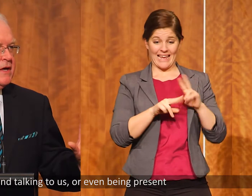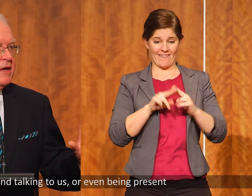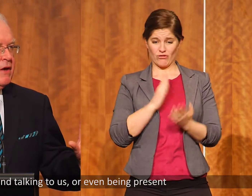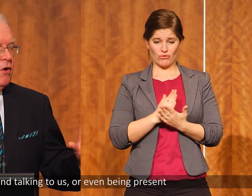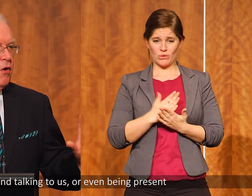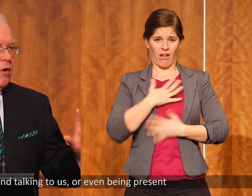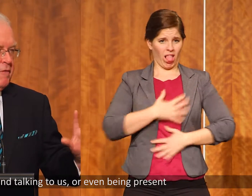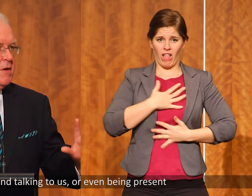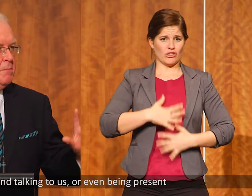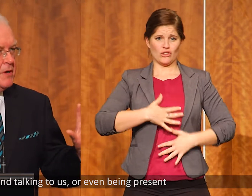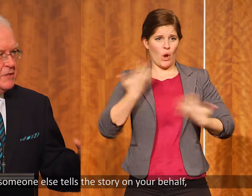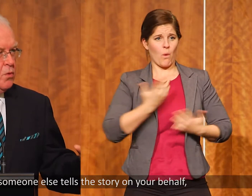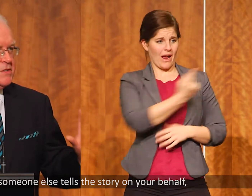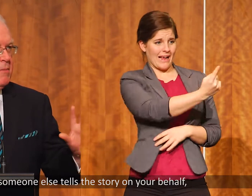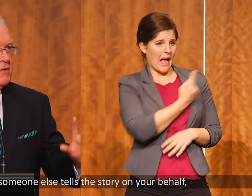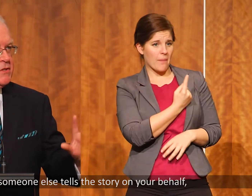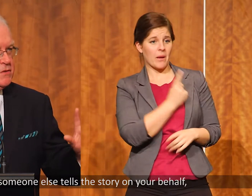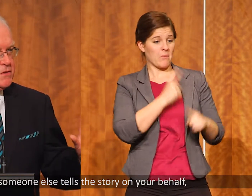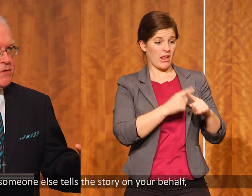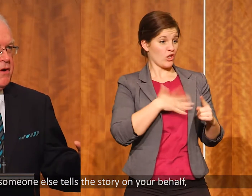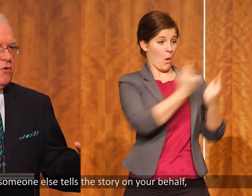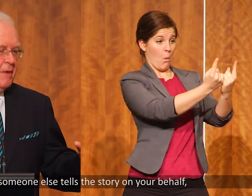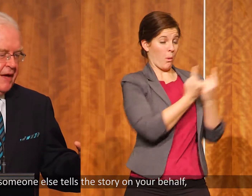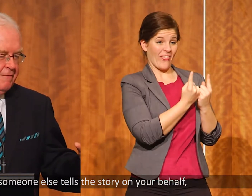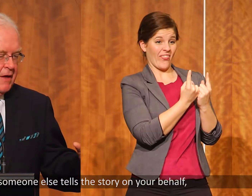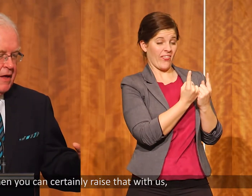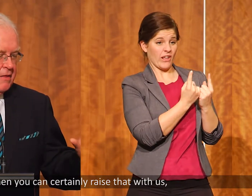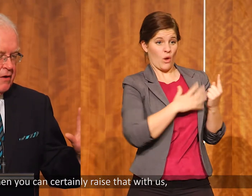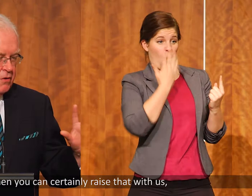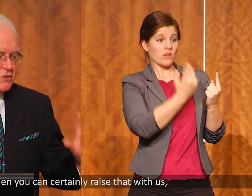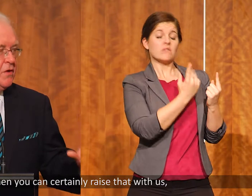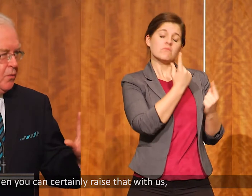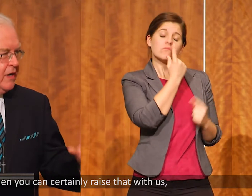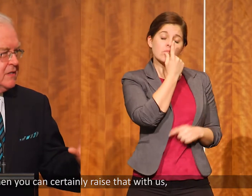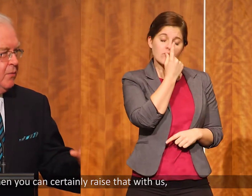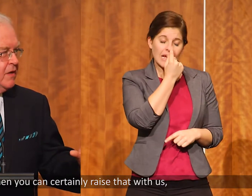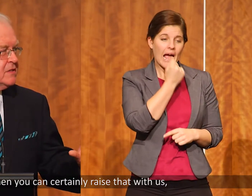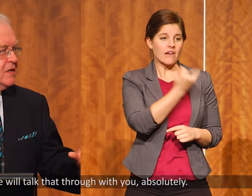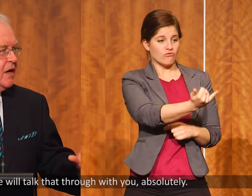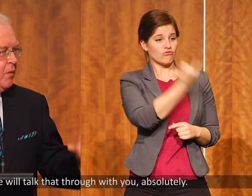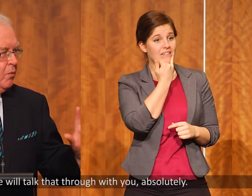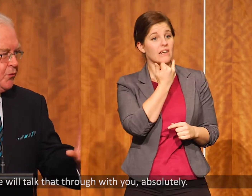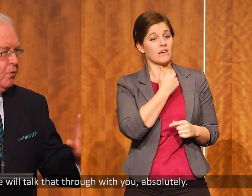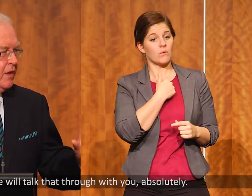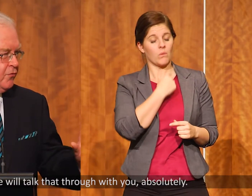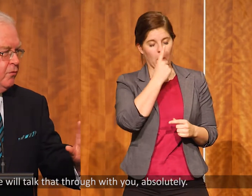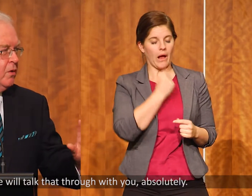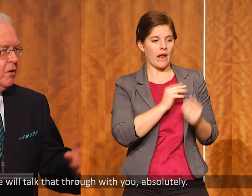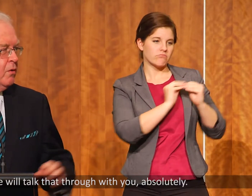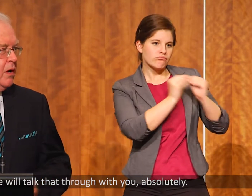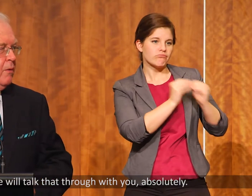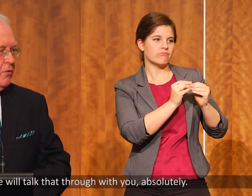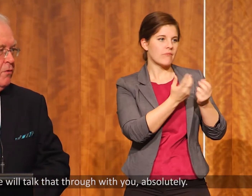us, or even being present while someone else tells the story on your behalf, then you can certainly raise that with us, and we will talk that